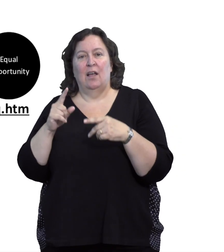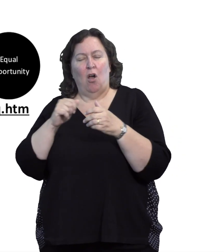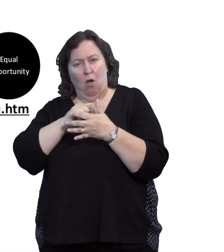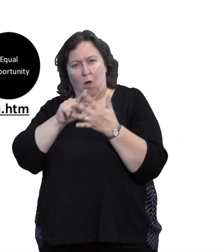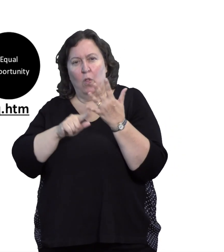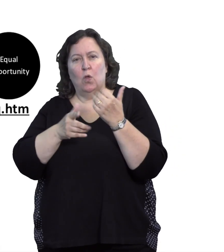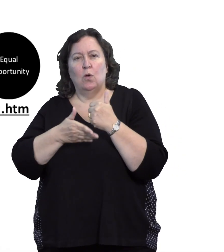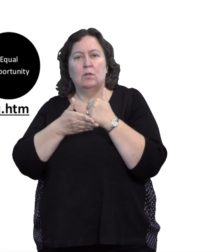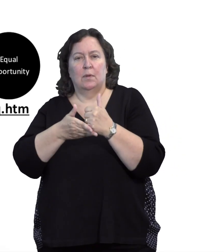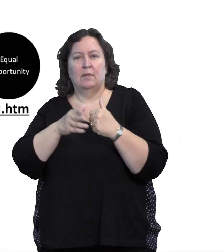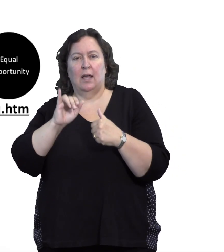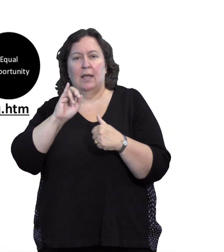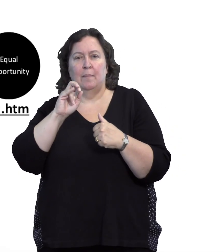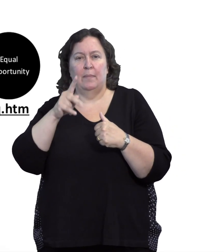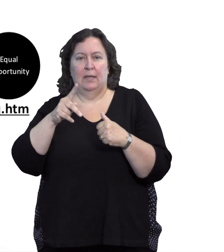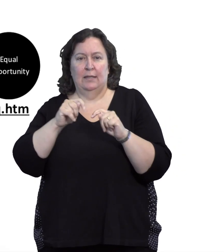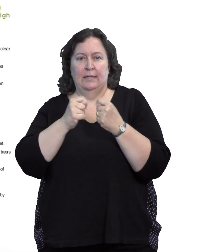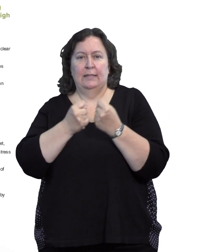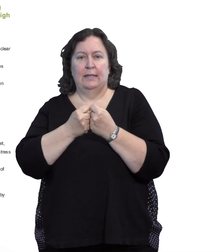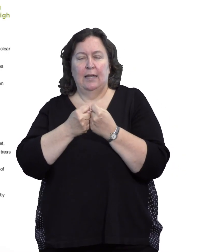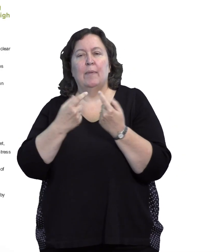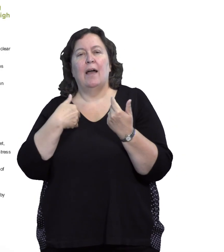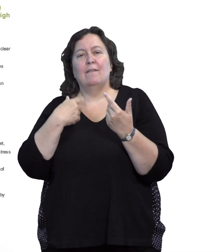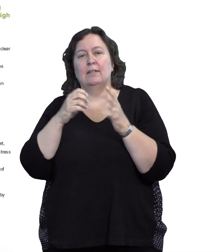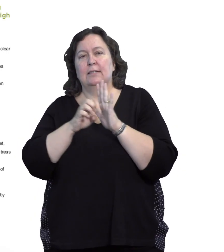in Appendix 3 of the guide.